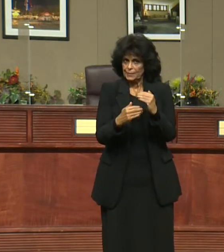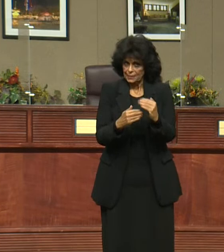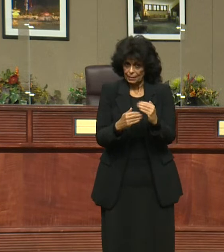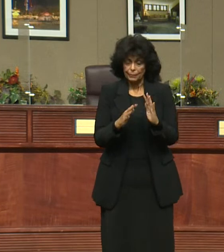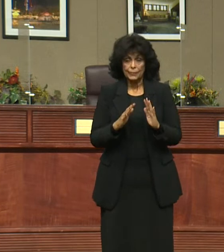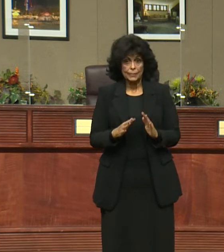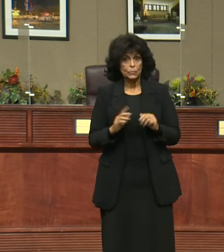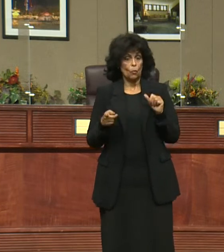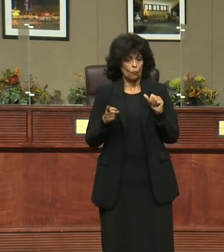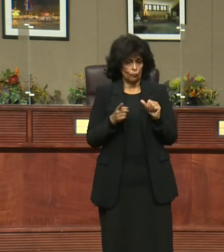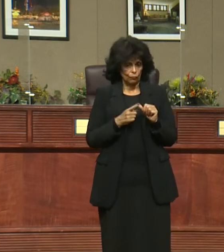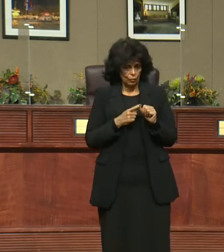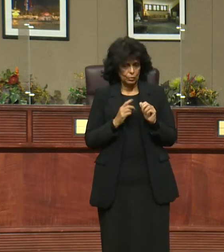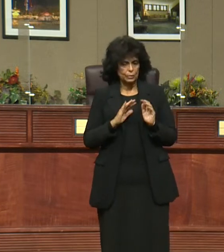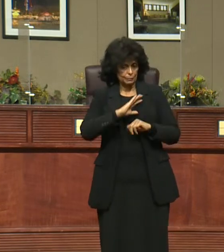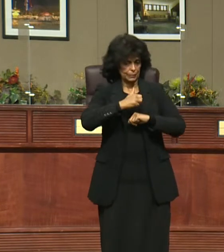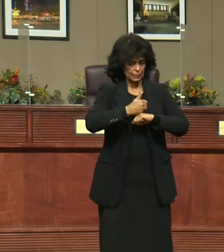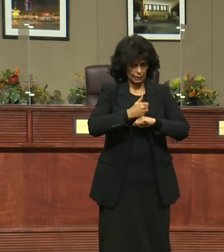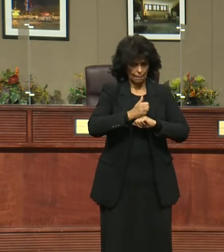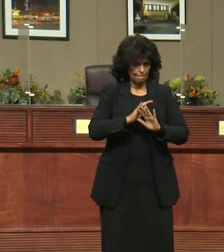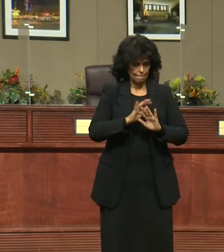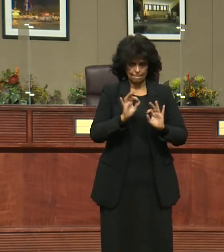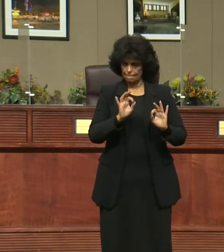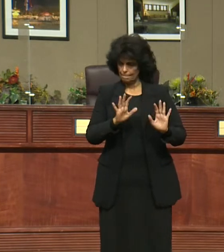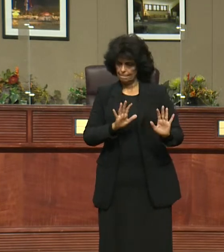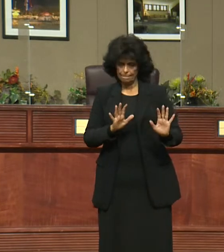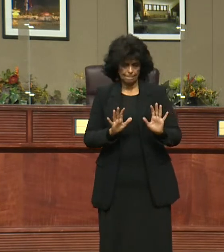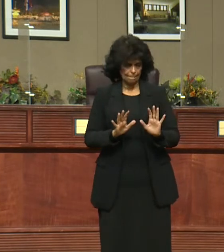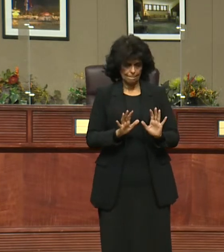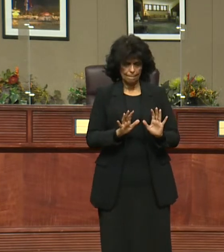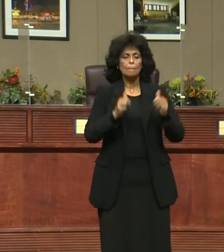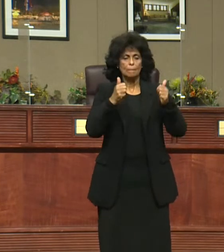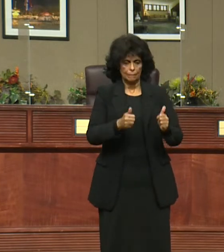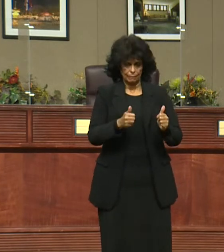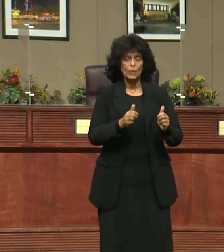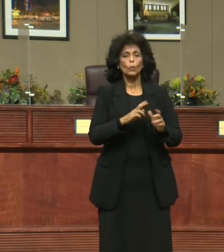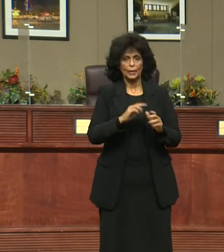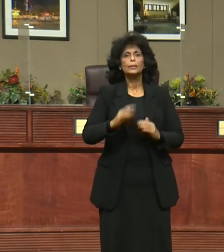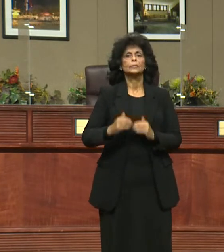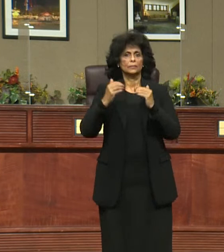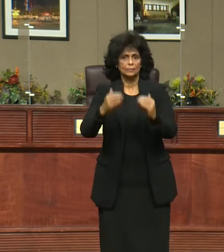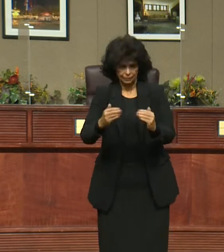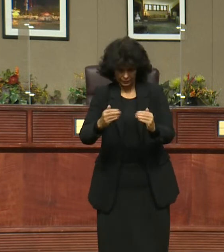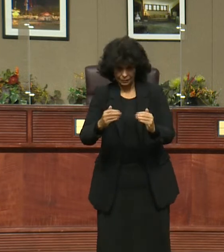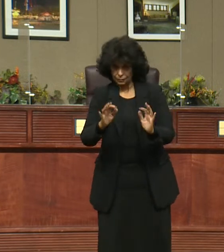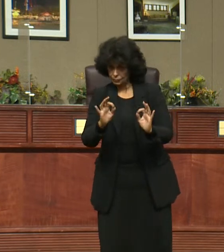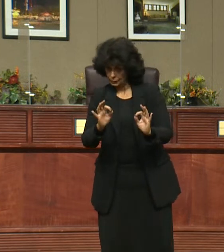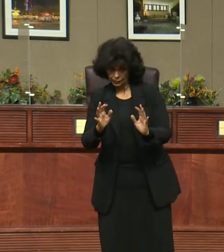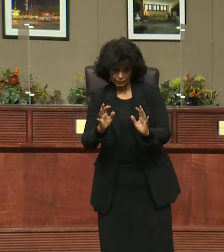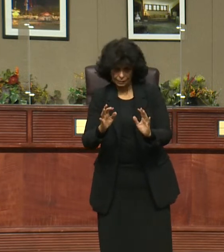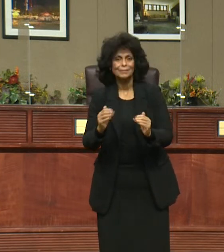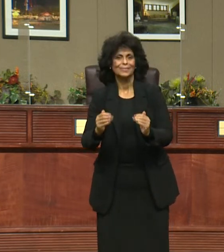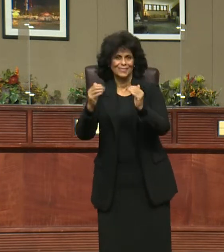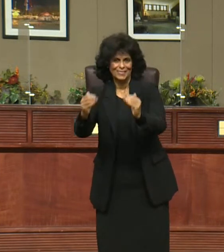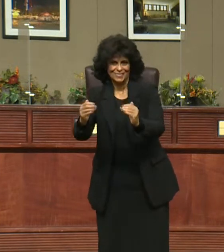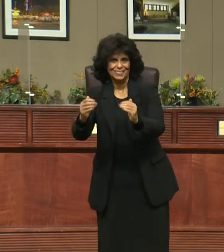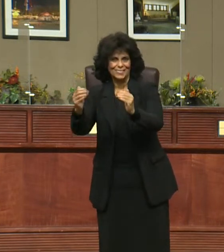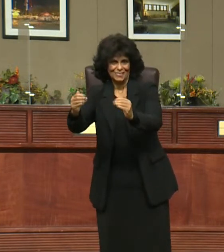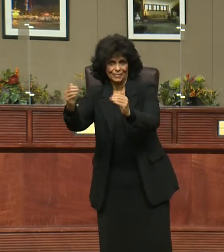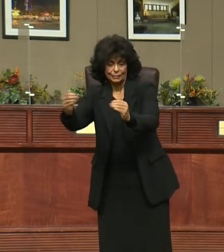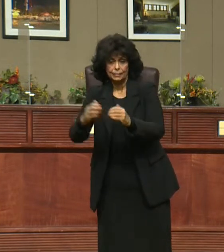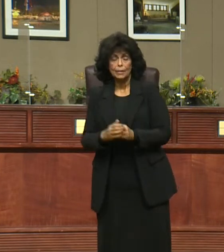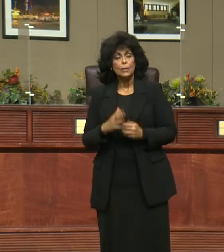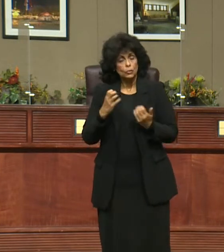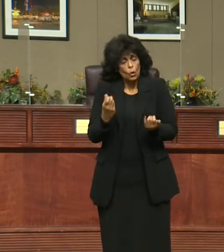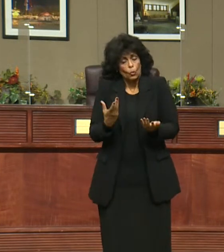next phase, and we expand. So the churches are going to be done probably on Sundays or afternoons, so that the